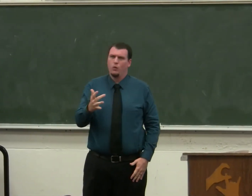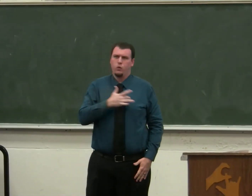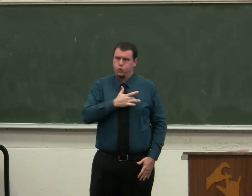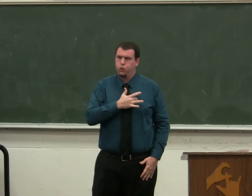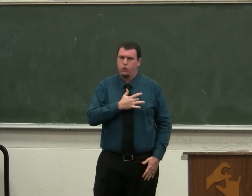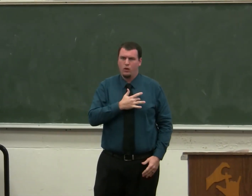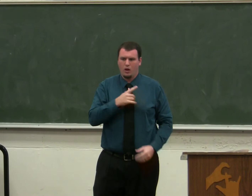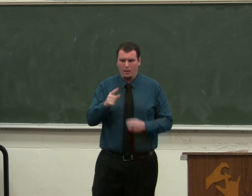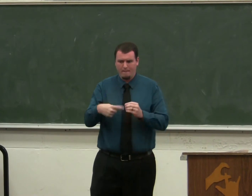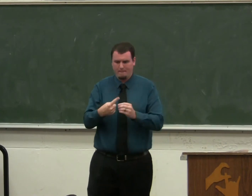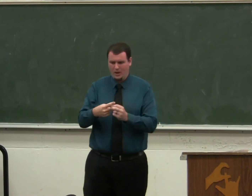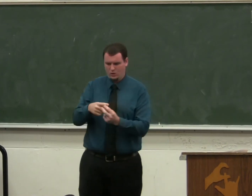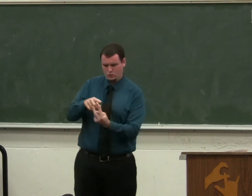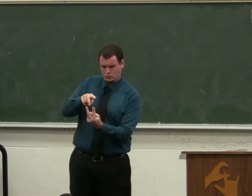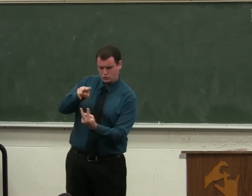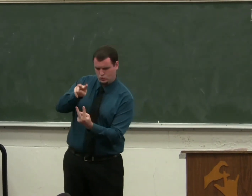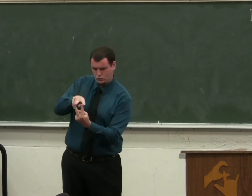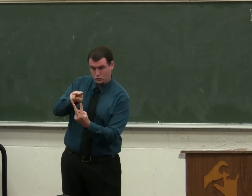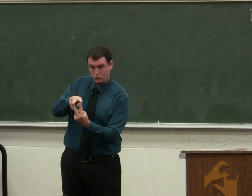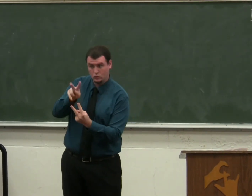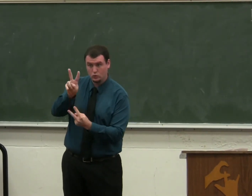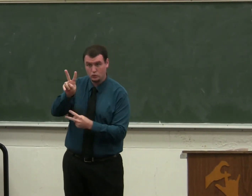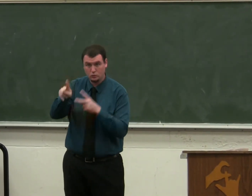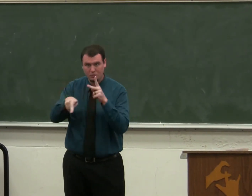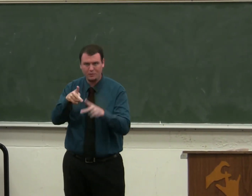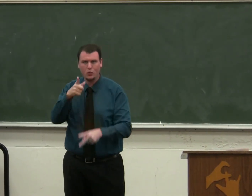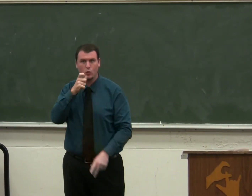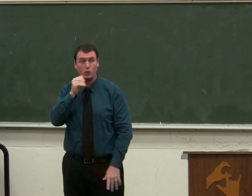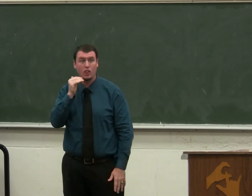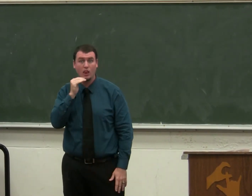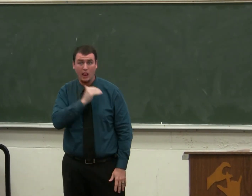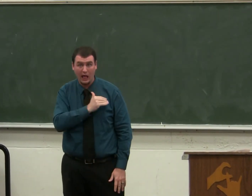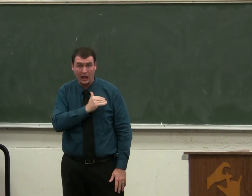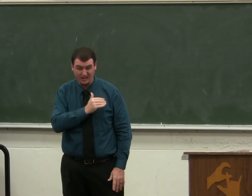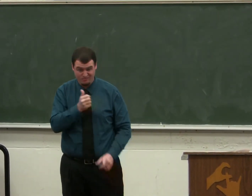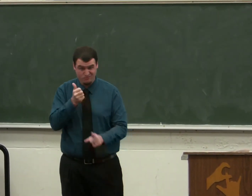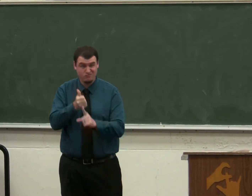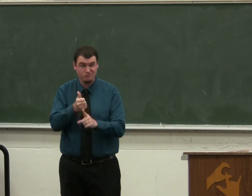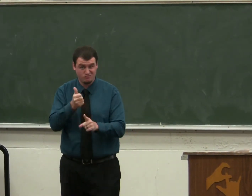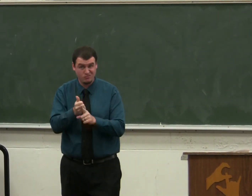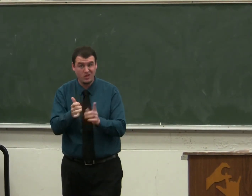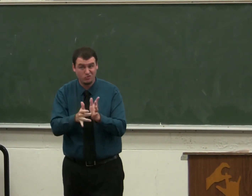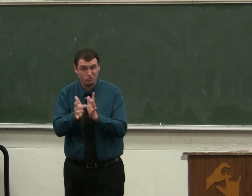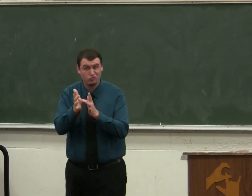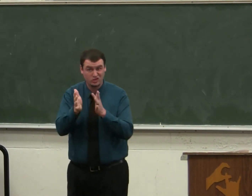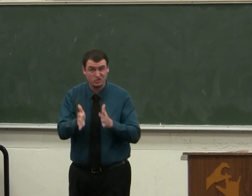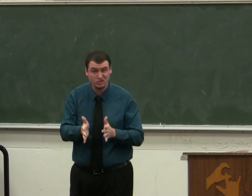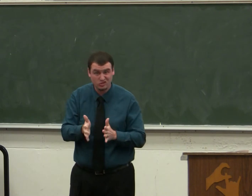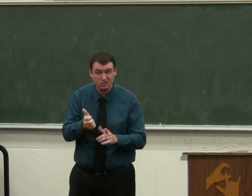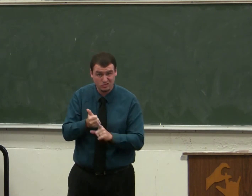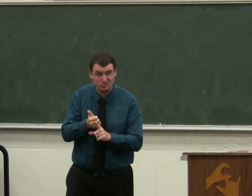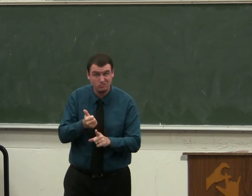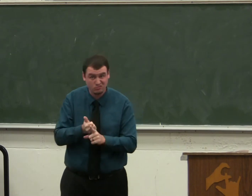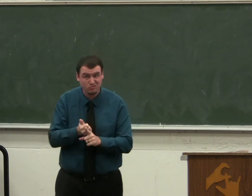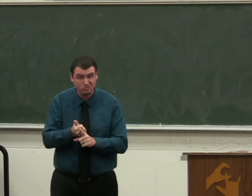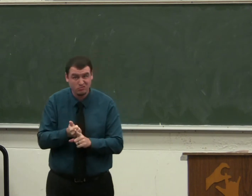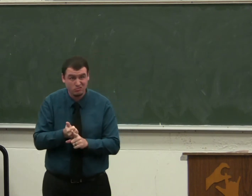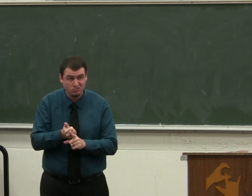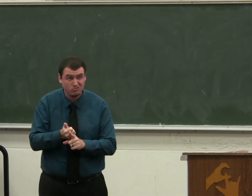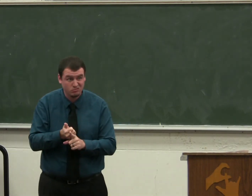There's one example in the Bible that really gets me about lying. These two people who were